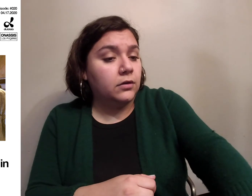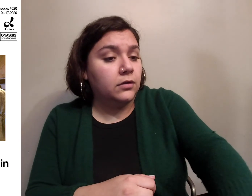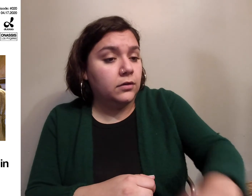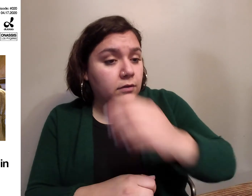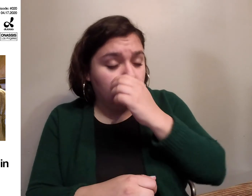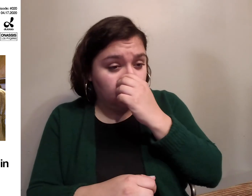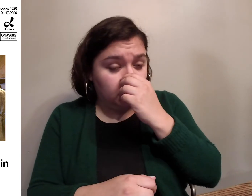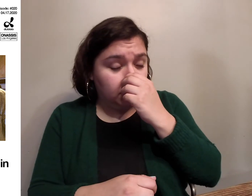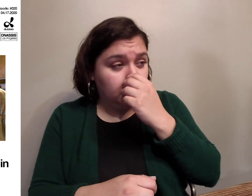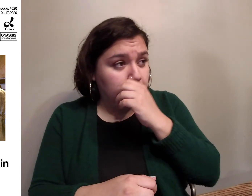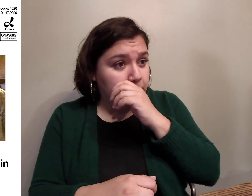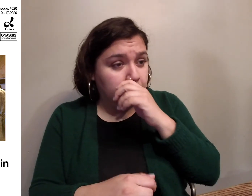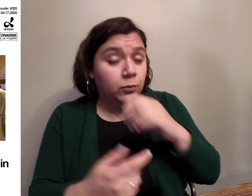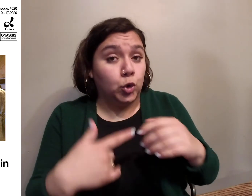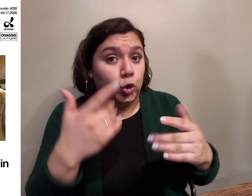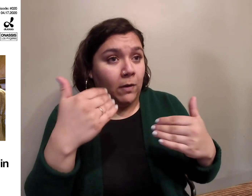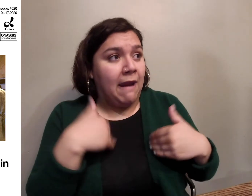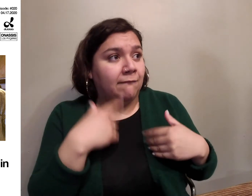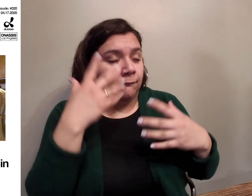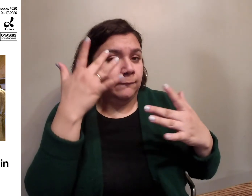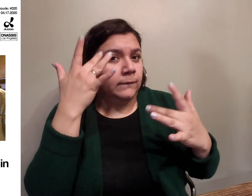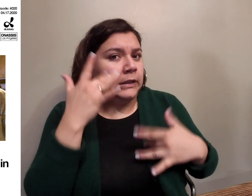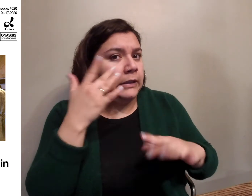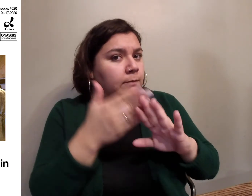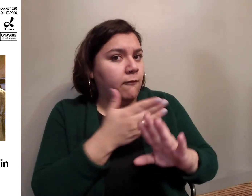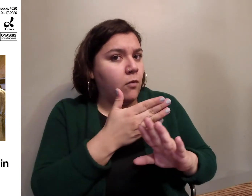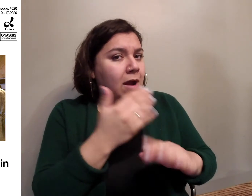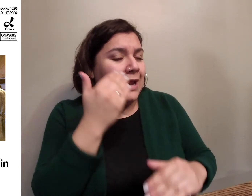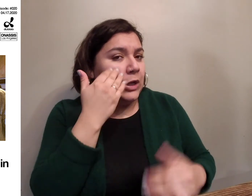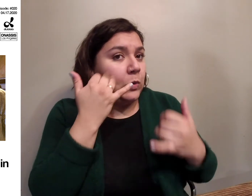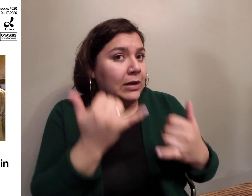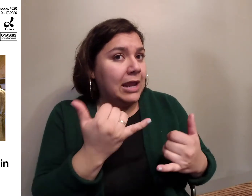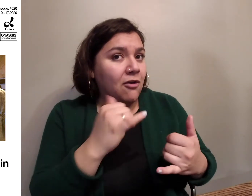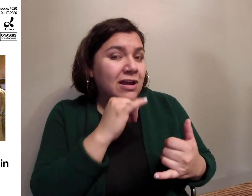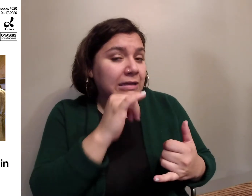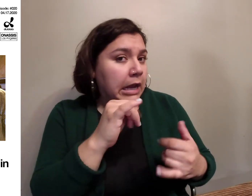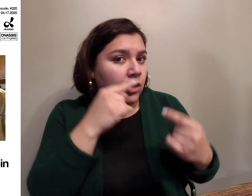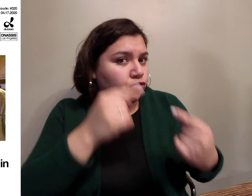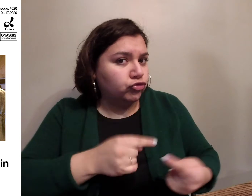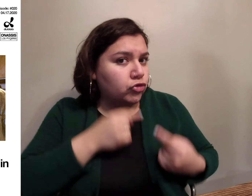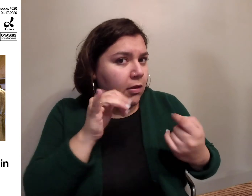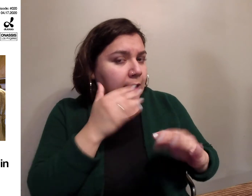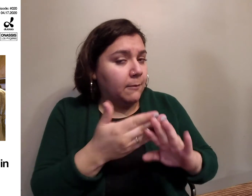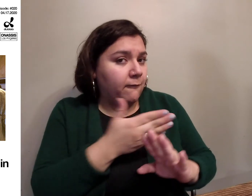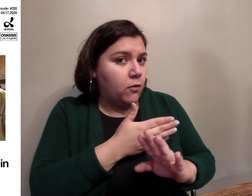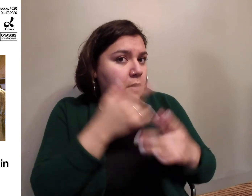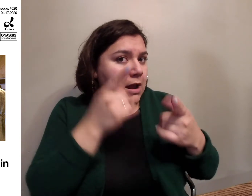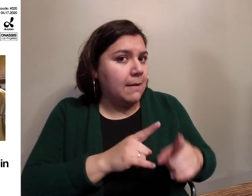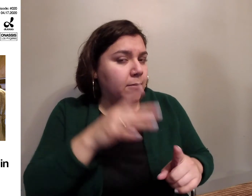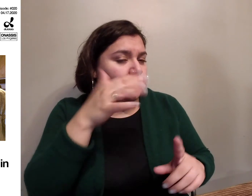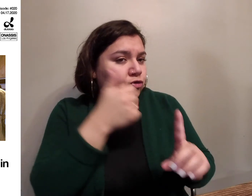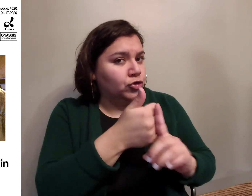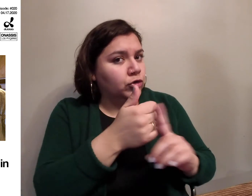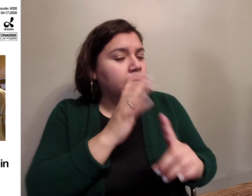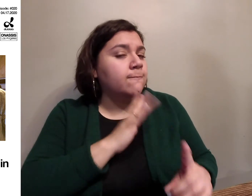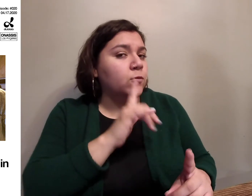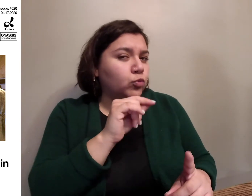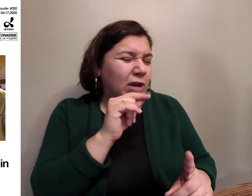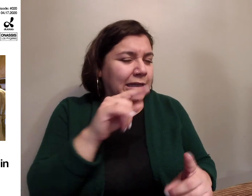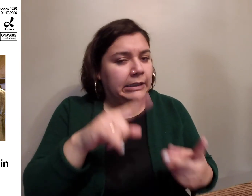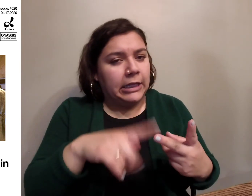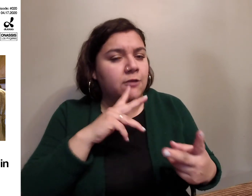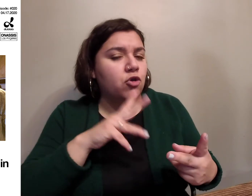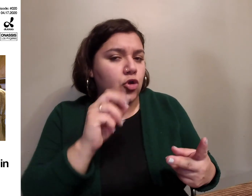I gather now is no longer such a struggle as when you were in your 20s and 30s. But if you're sick and you see